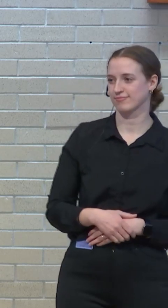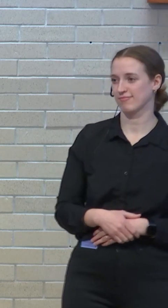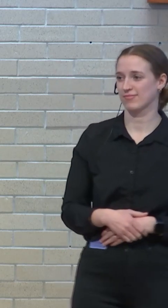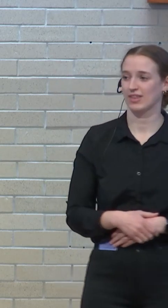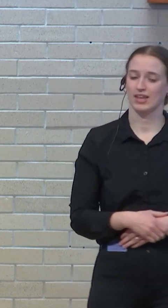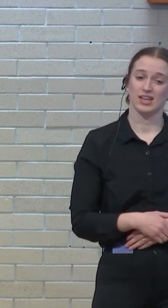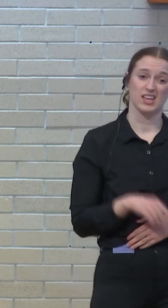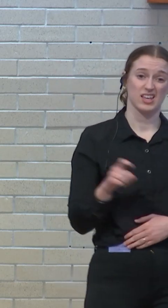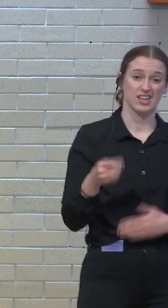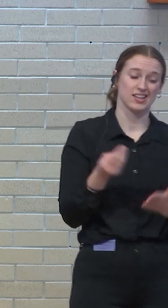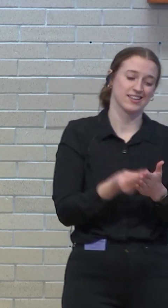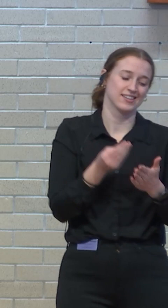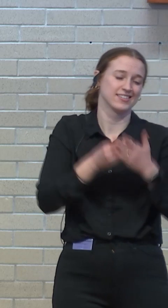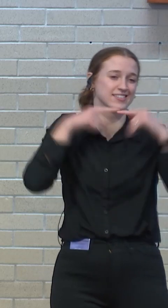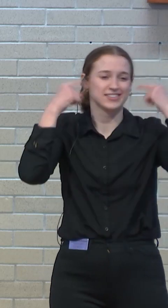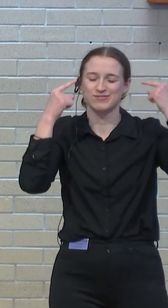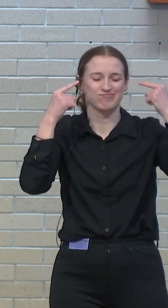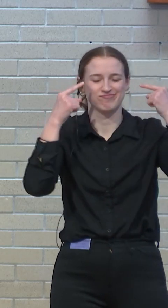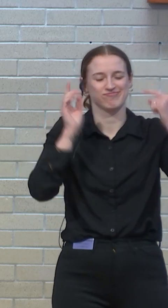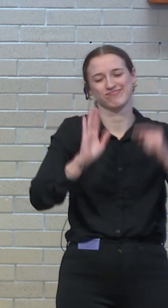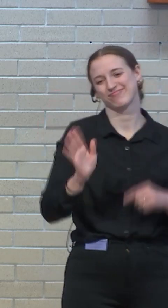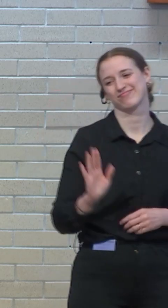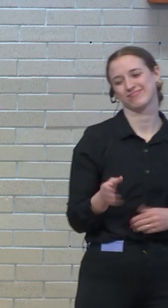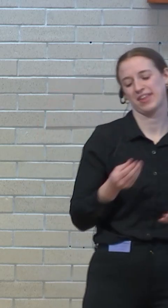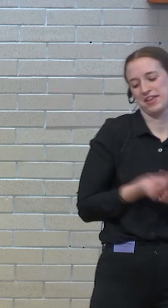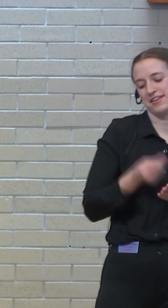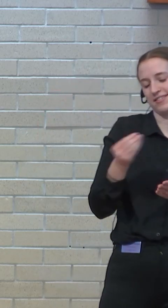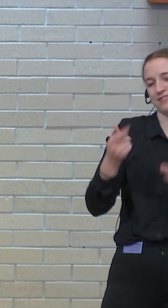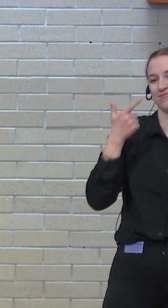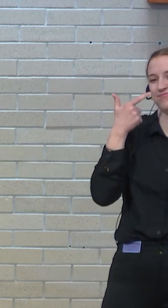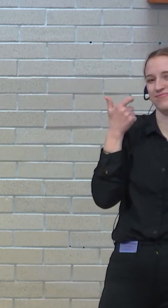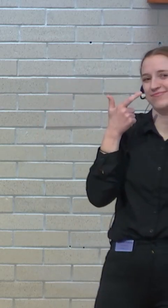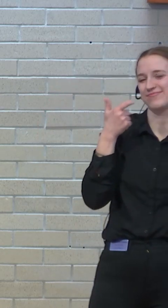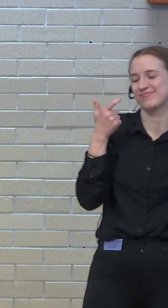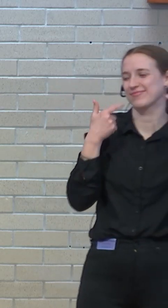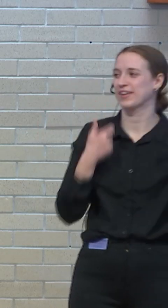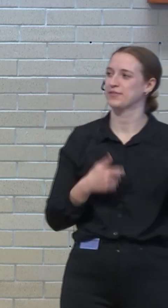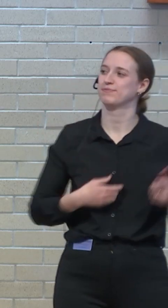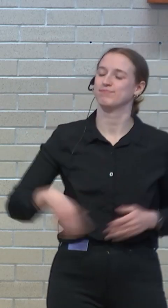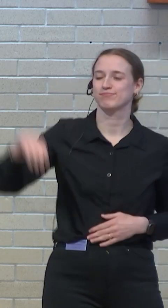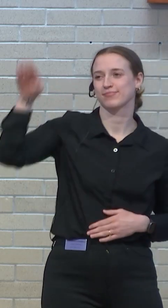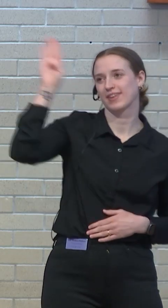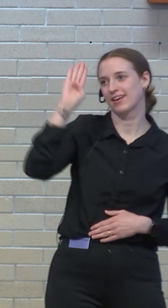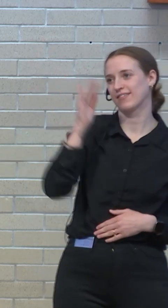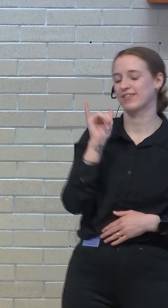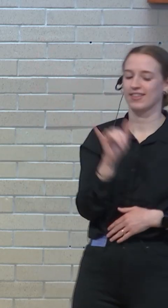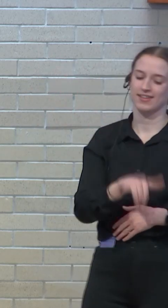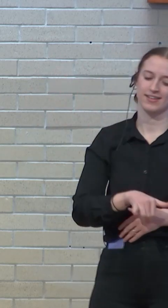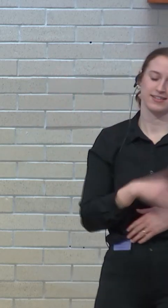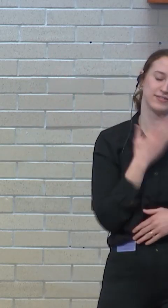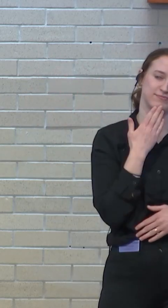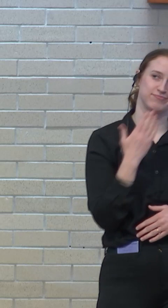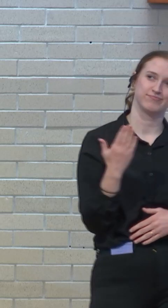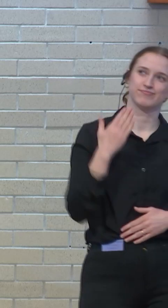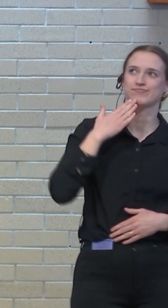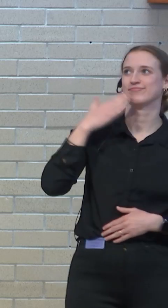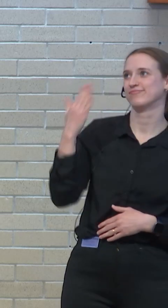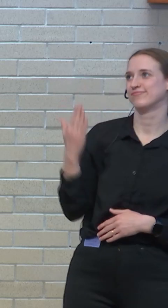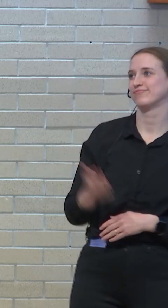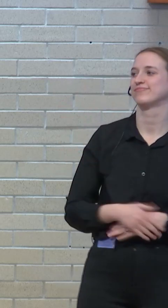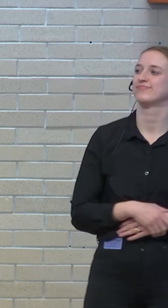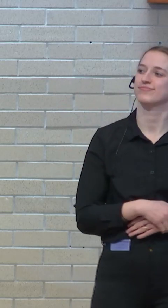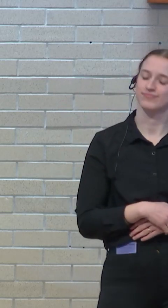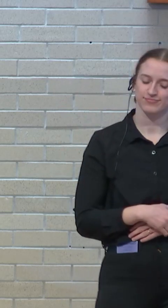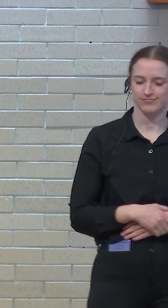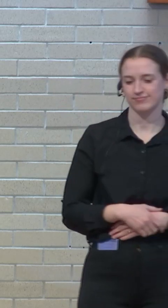doesn't cause a thing to smile. You don't have to pay to laugh. You better thank God for that.